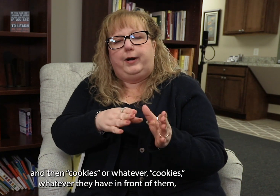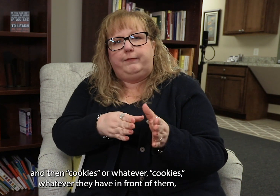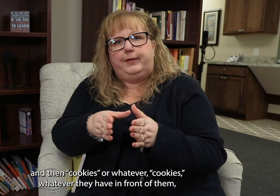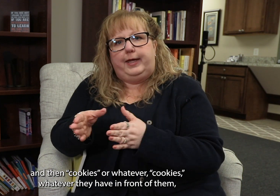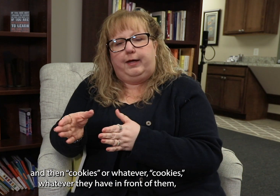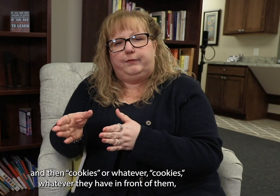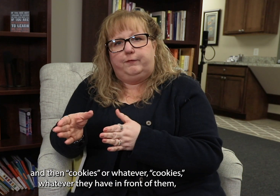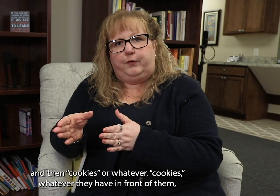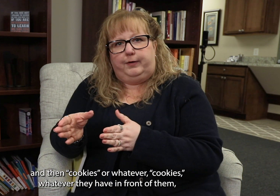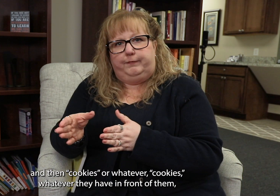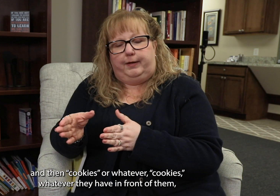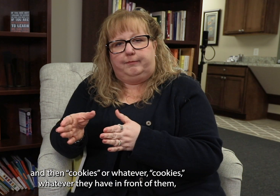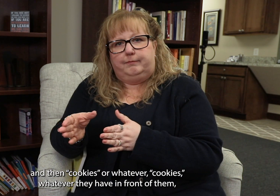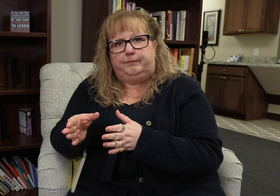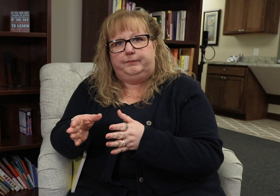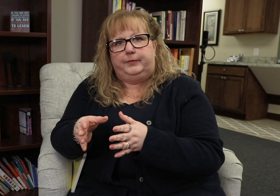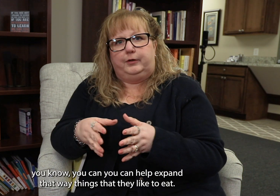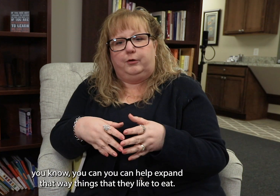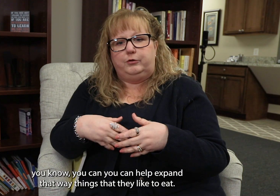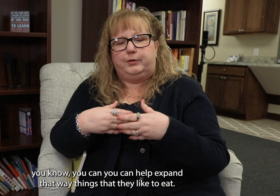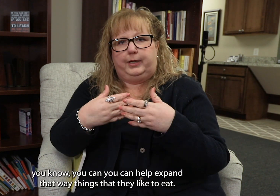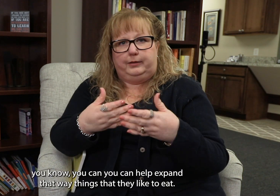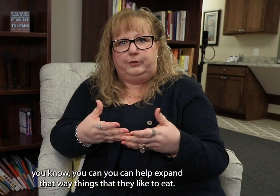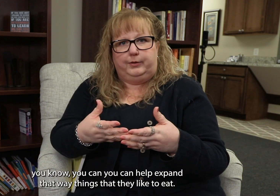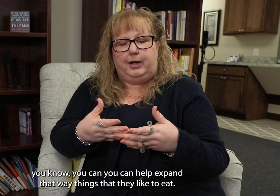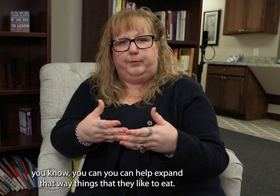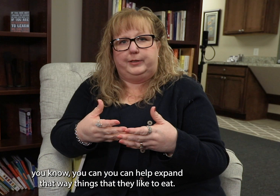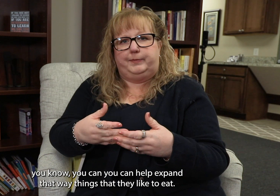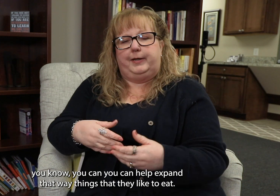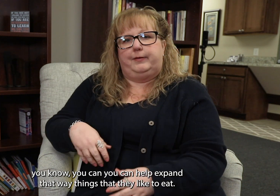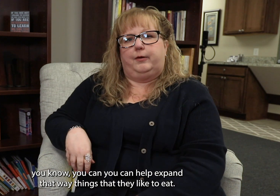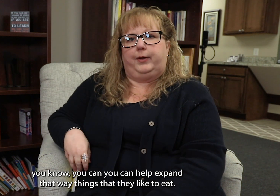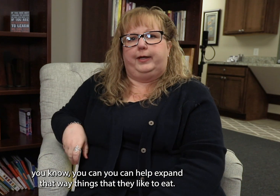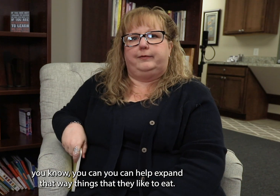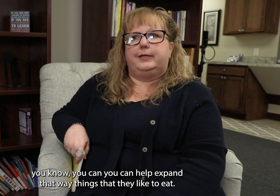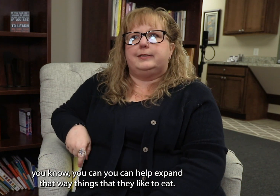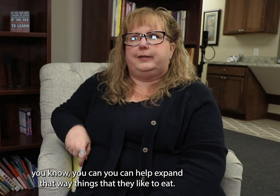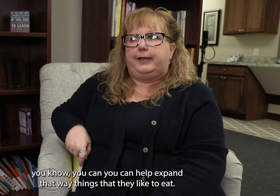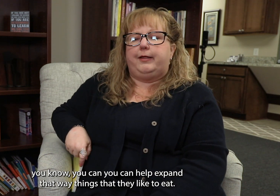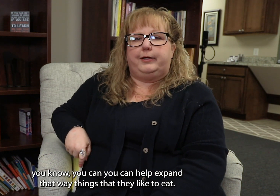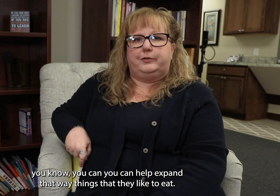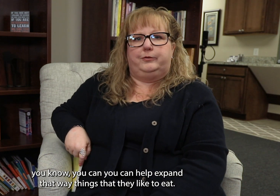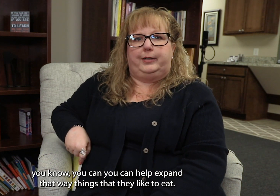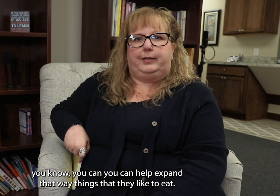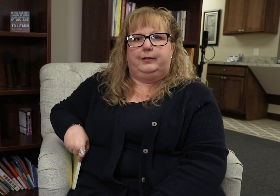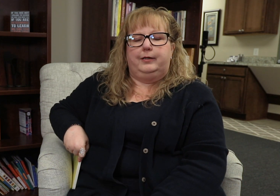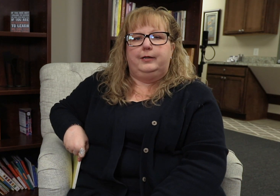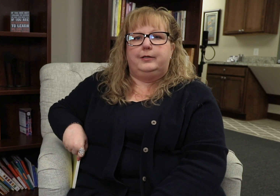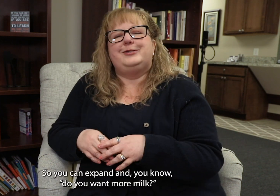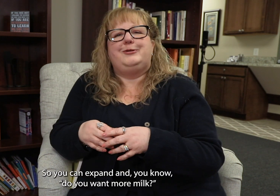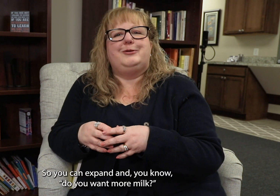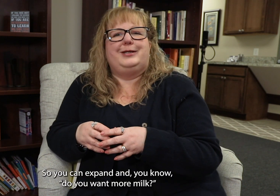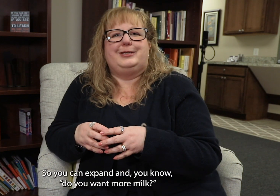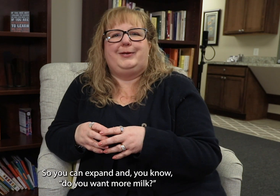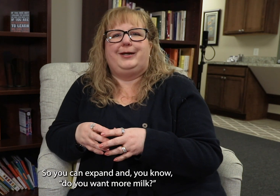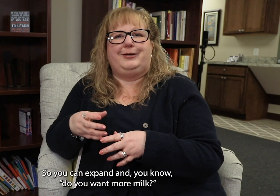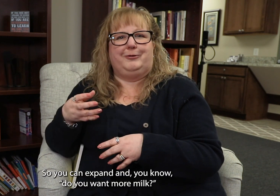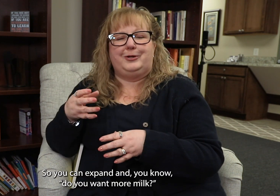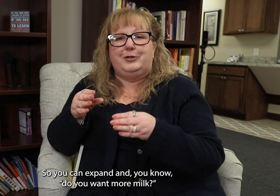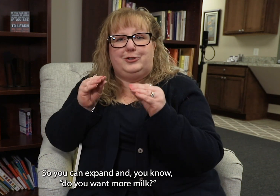cookies, whatever they have in front of them, you know, you can help expand that way, things that they like to eat. So you can expand, you know, do you